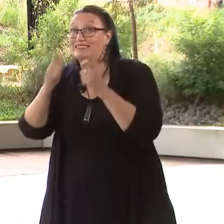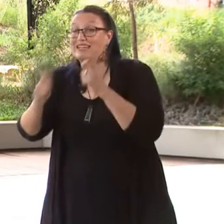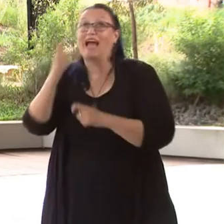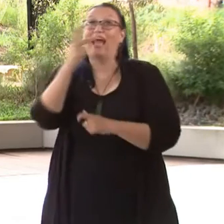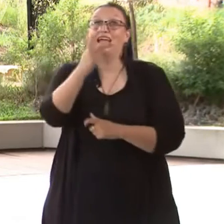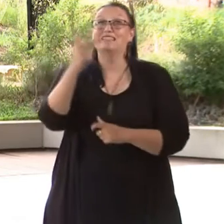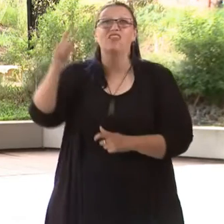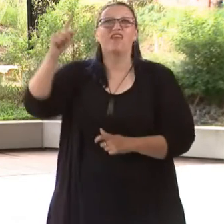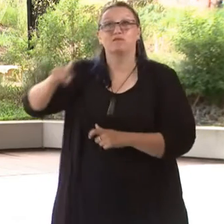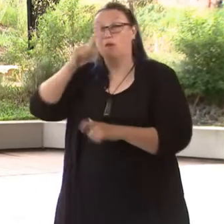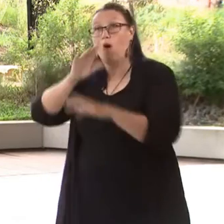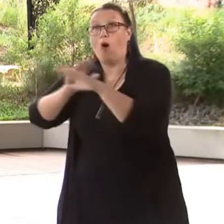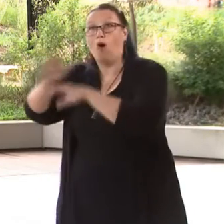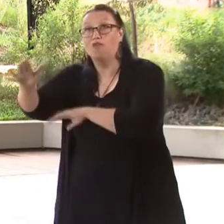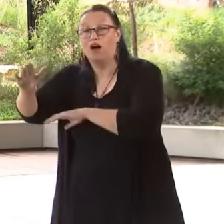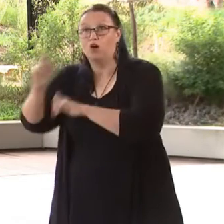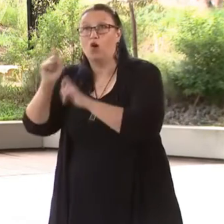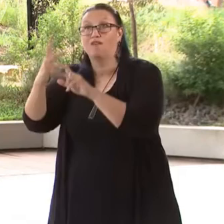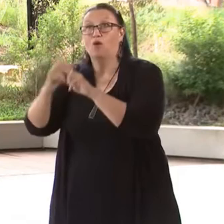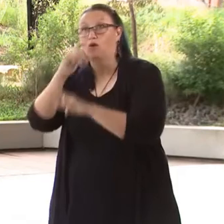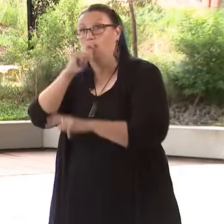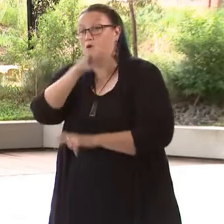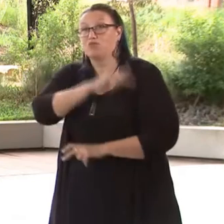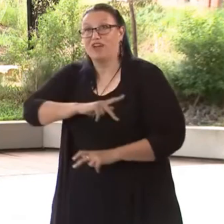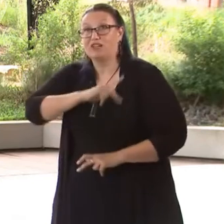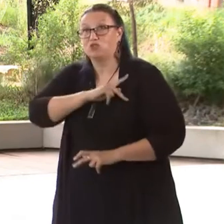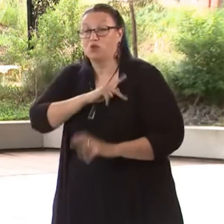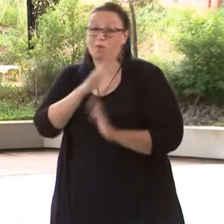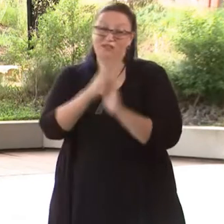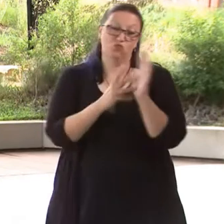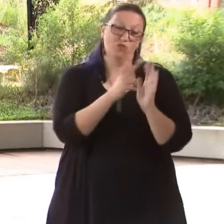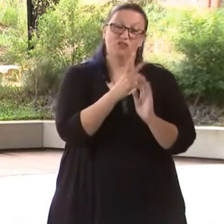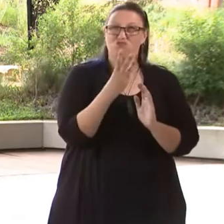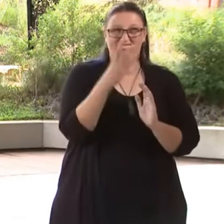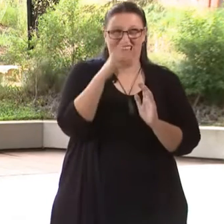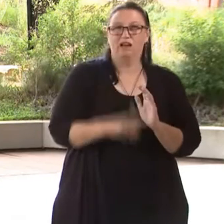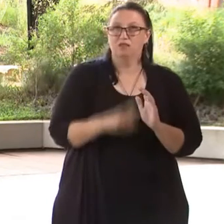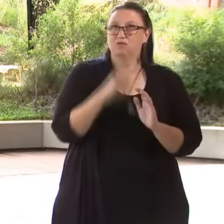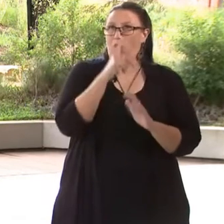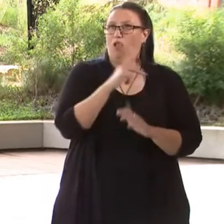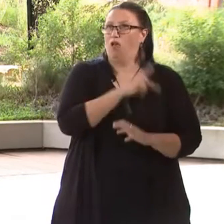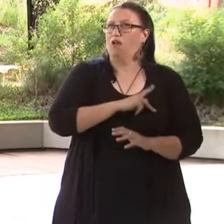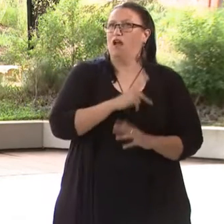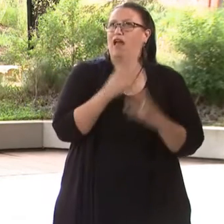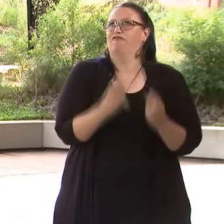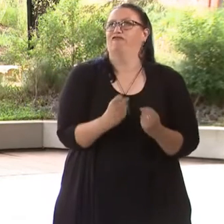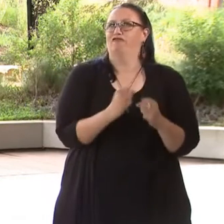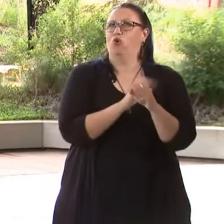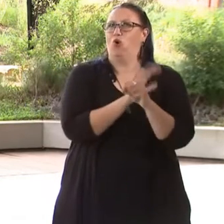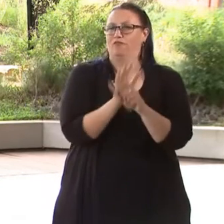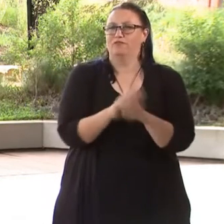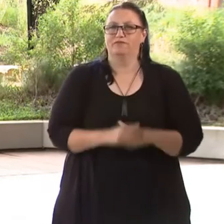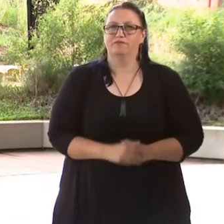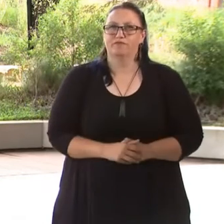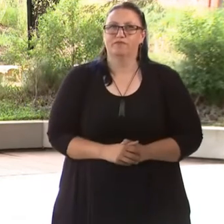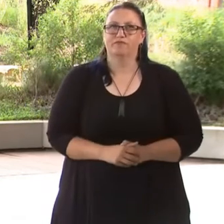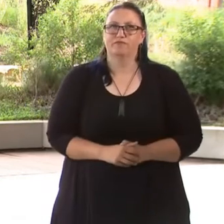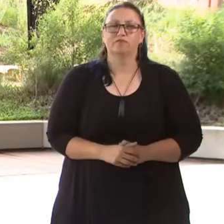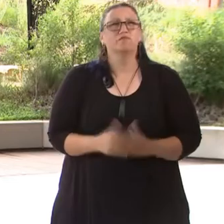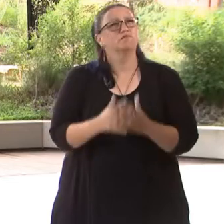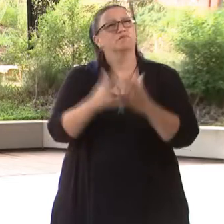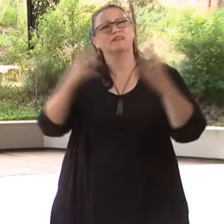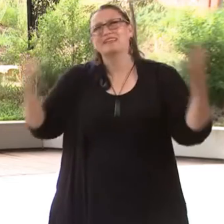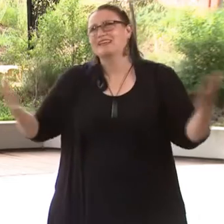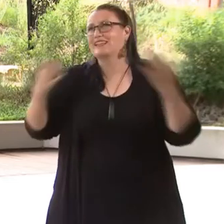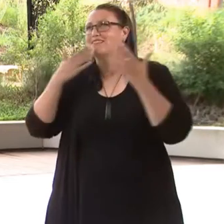88,113 PCR tests. Can I just thank the community for continuing to test and take that proactive action, as it is key as